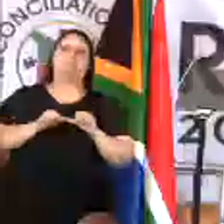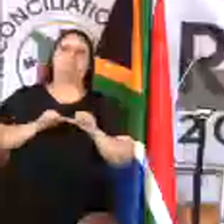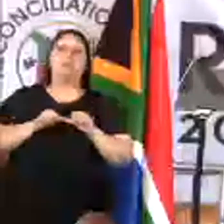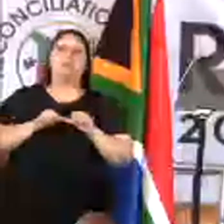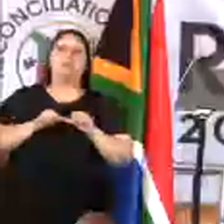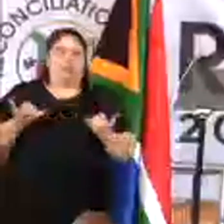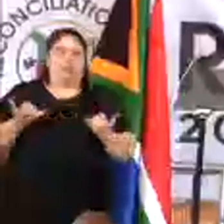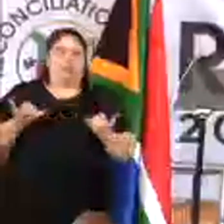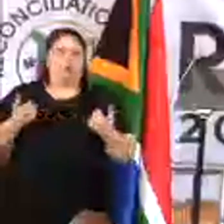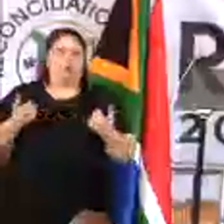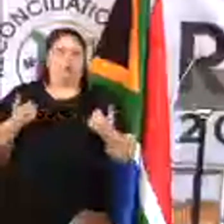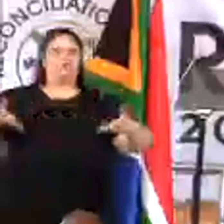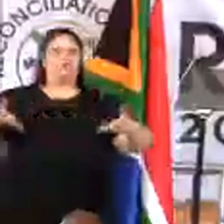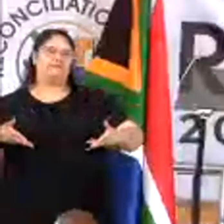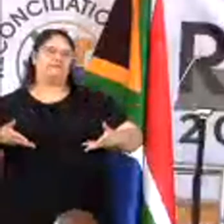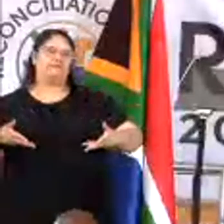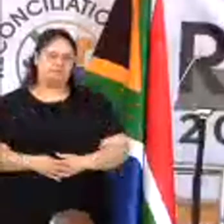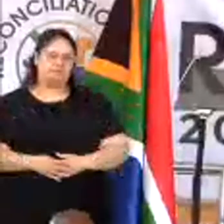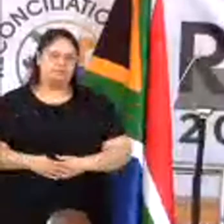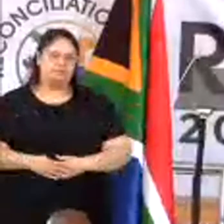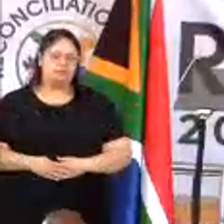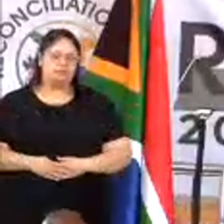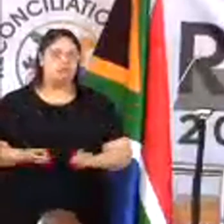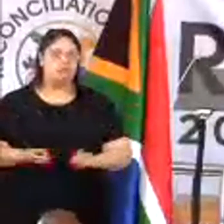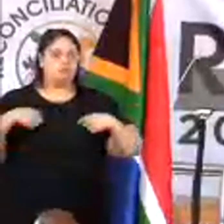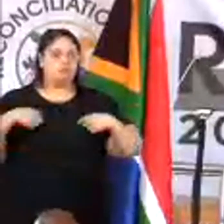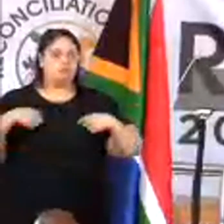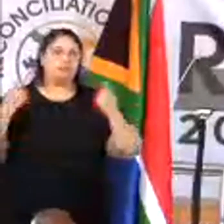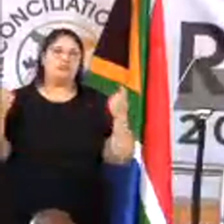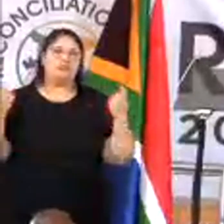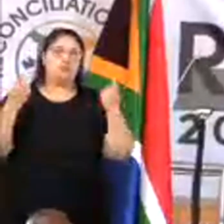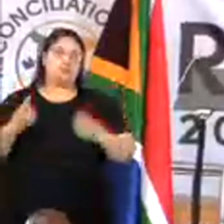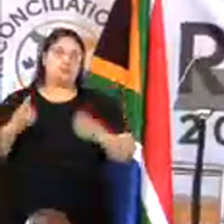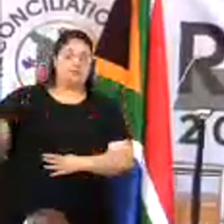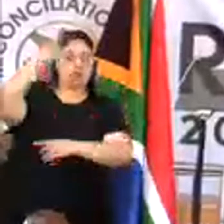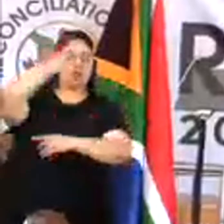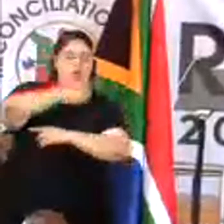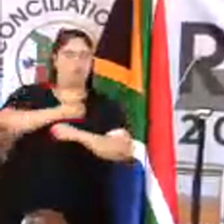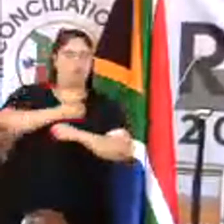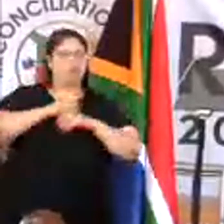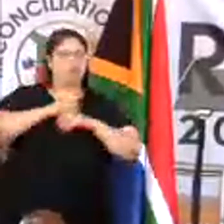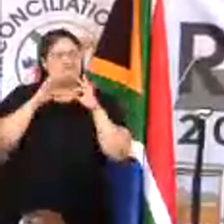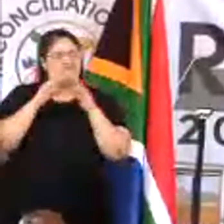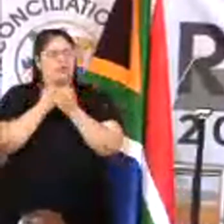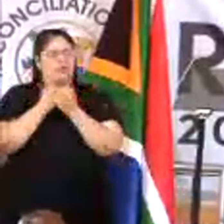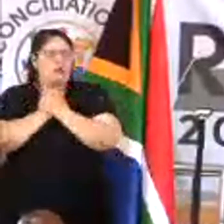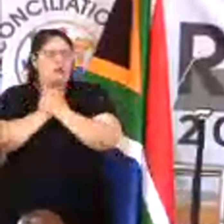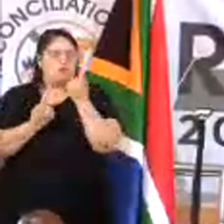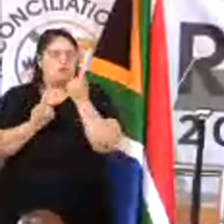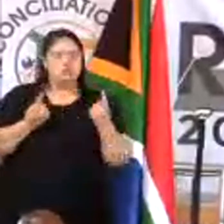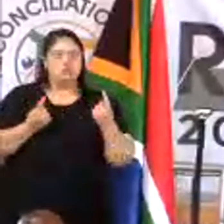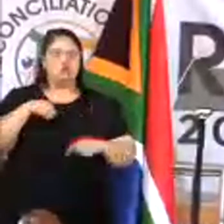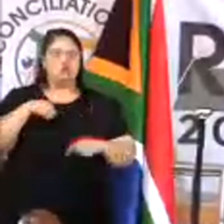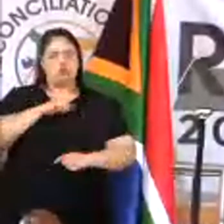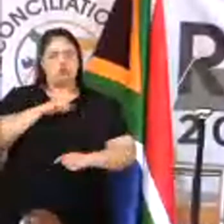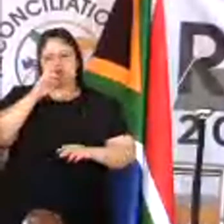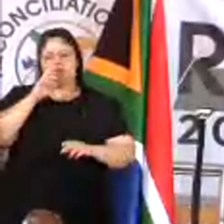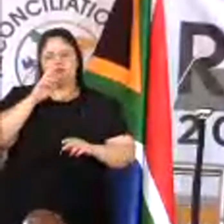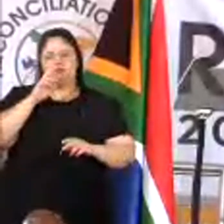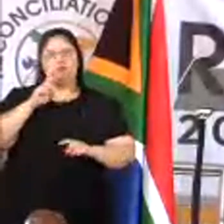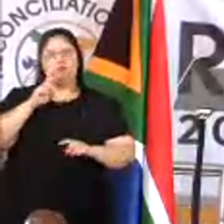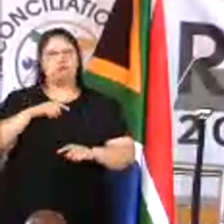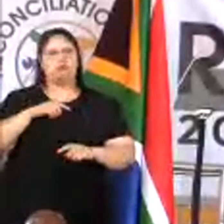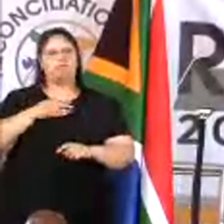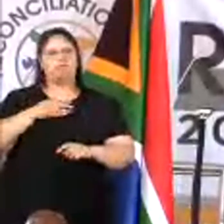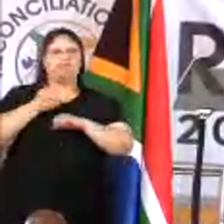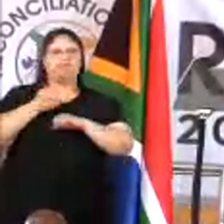are. Now, as we celebrate this day with our loved ones, let us make a concerted